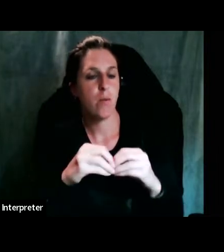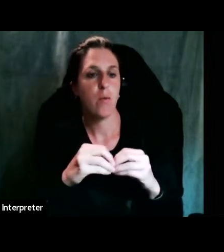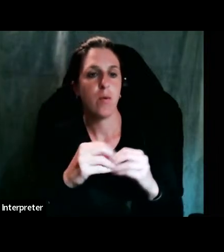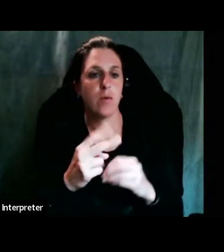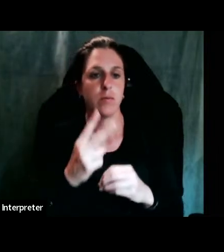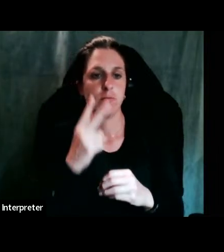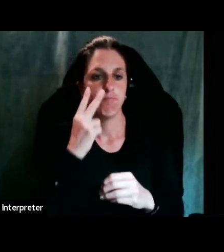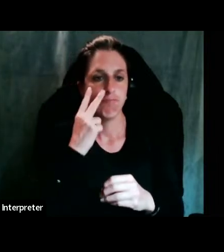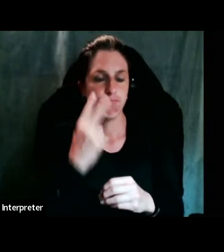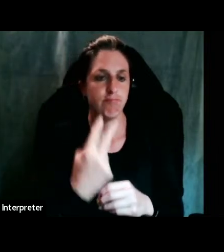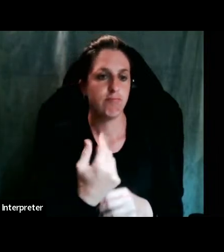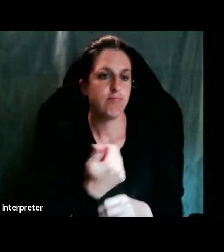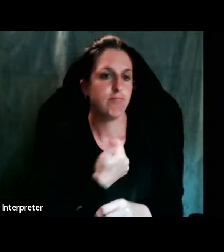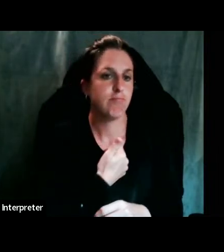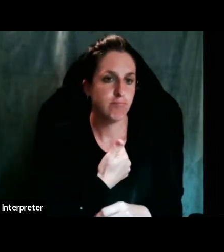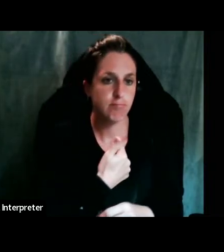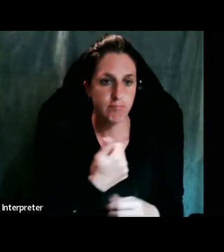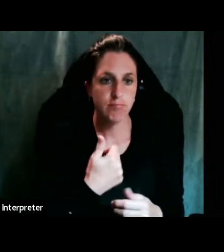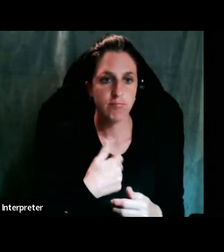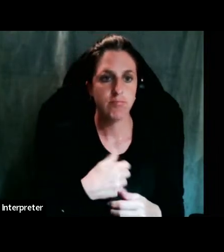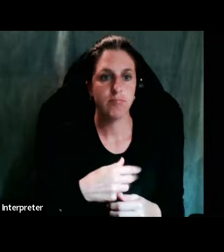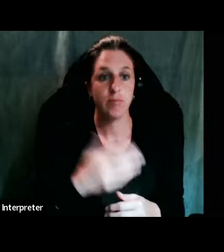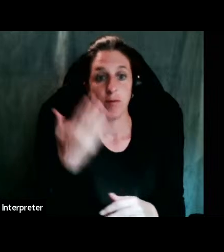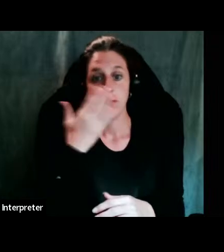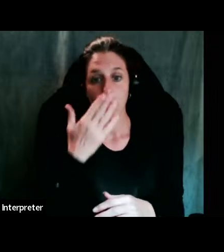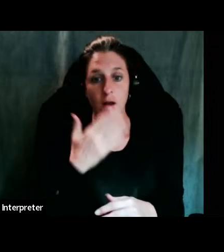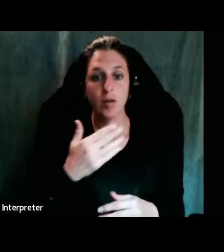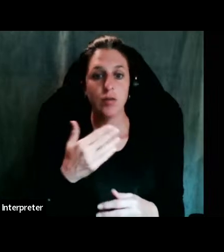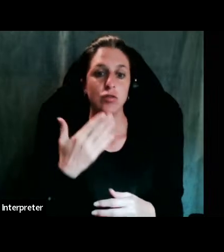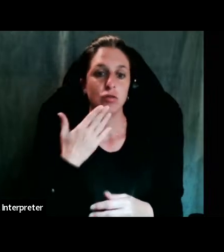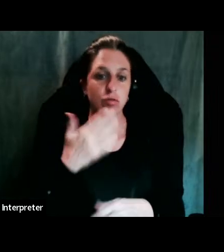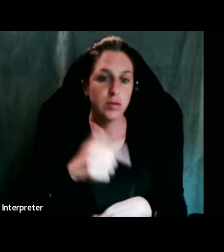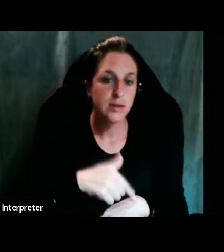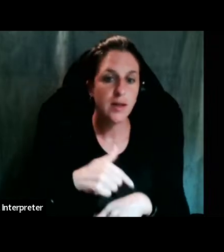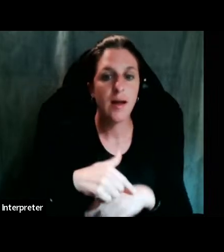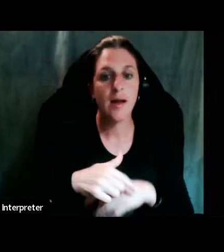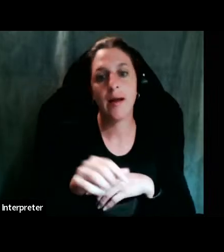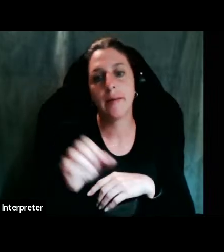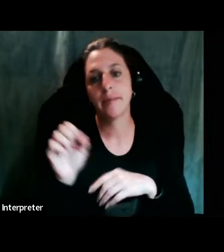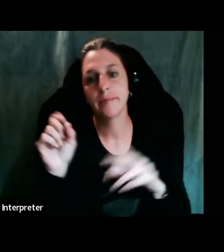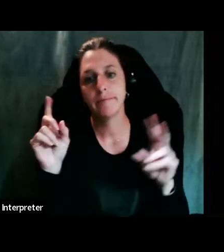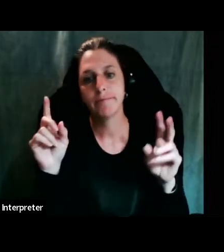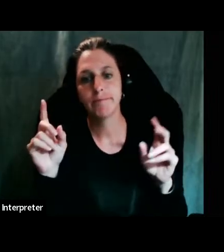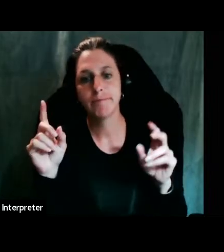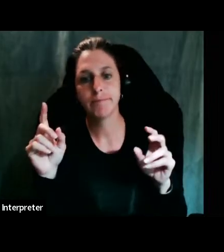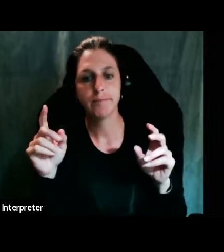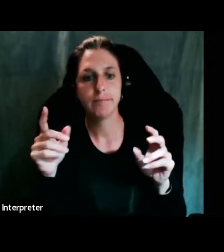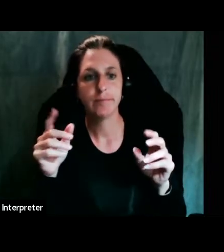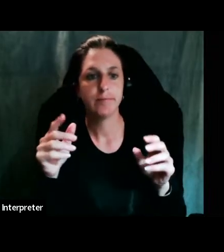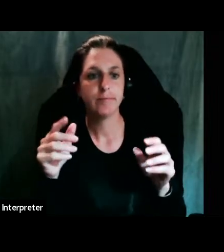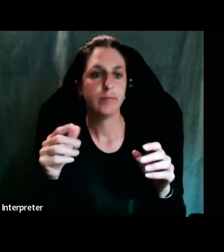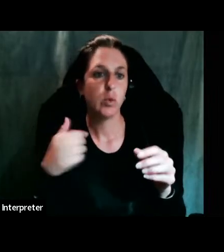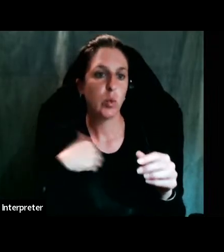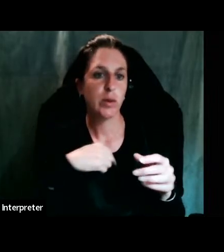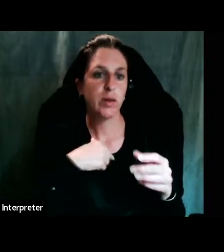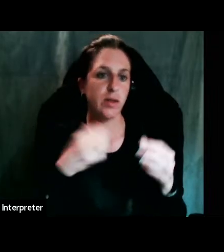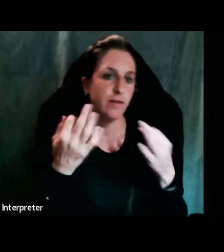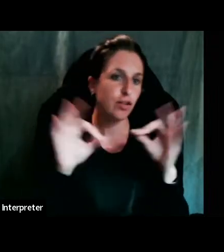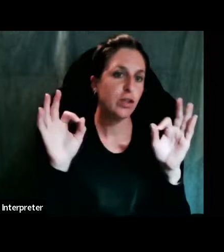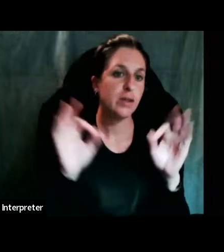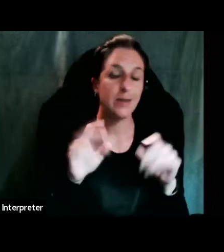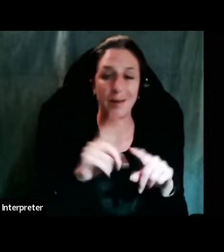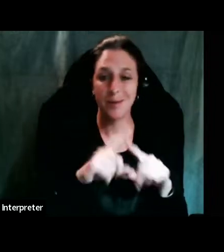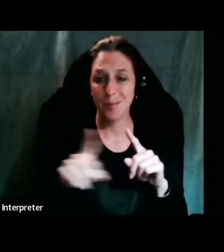and all the good times, and we were freed. But in fact, I don't know that any of us have